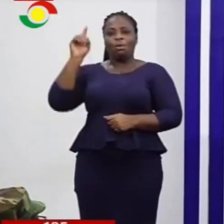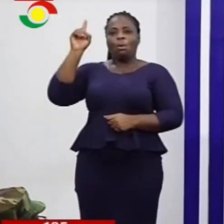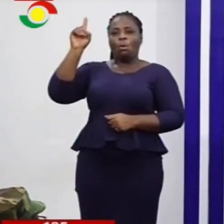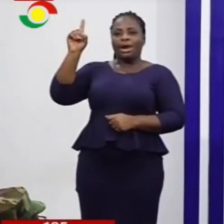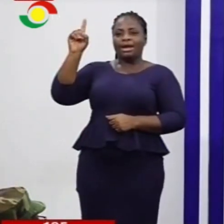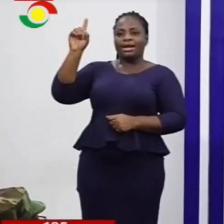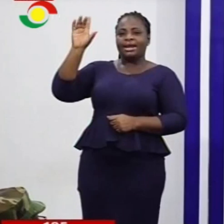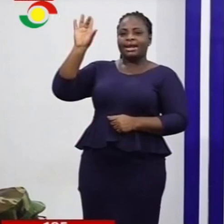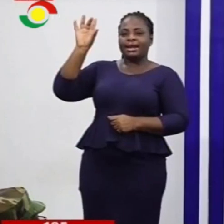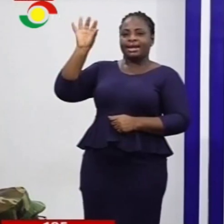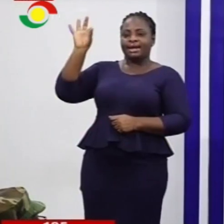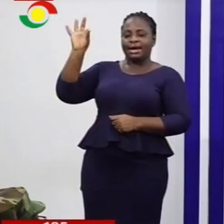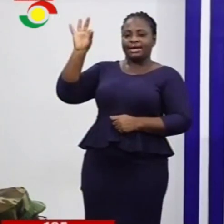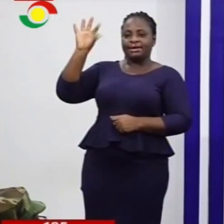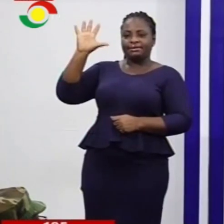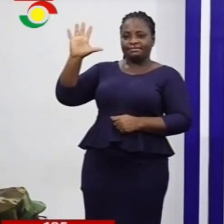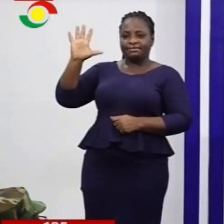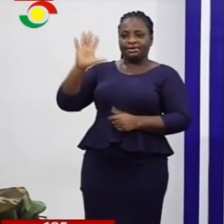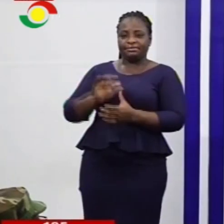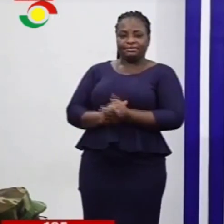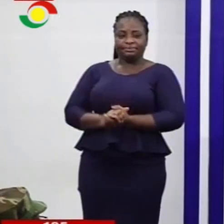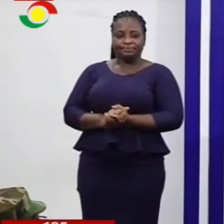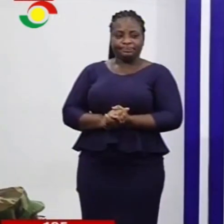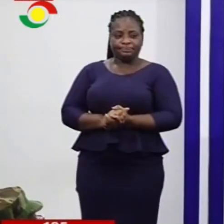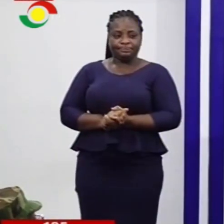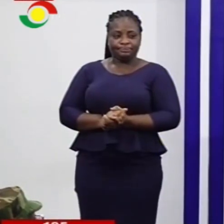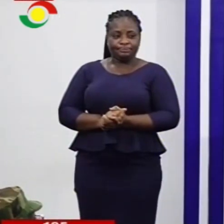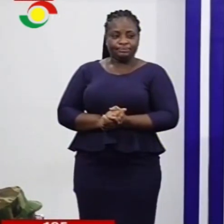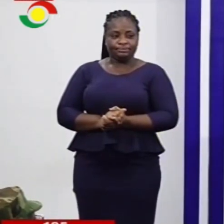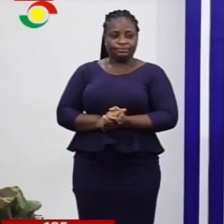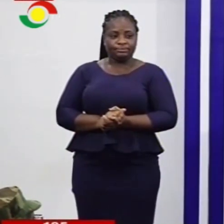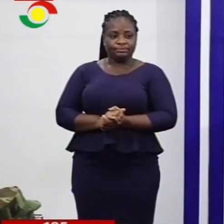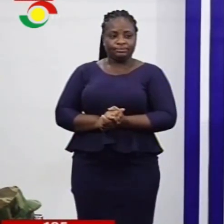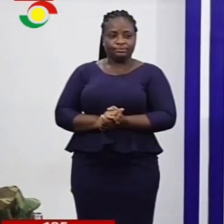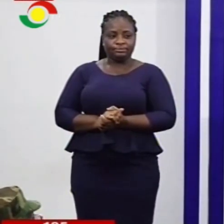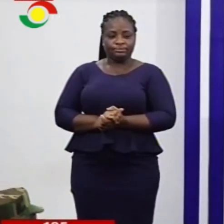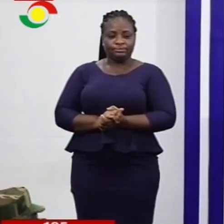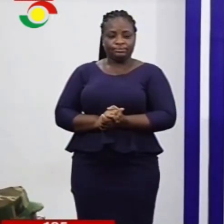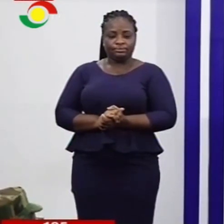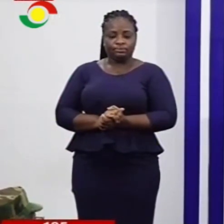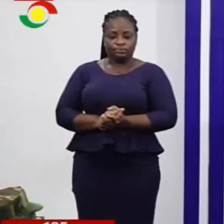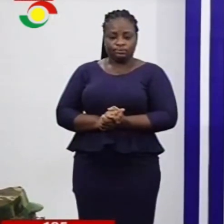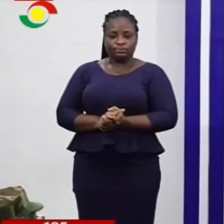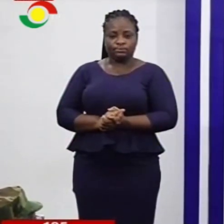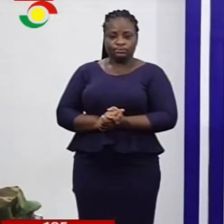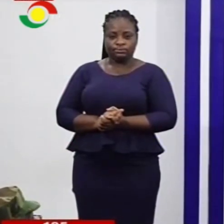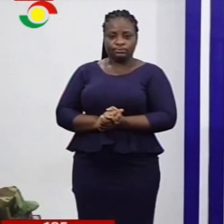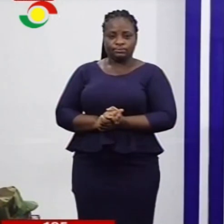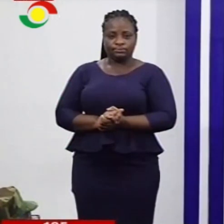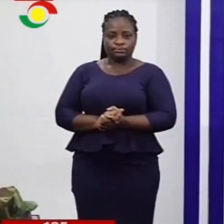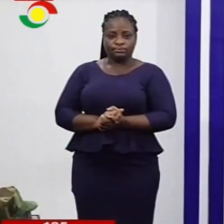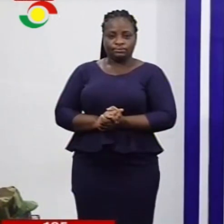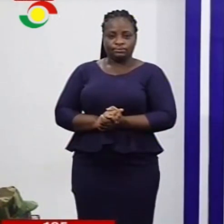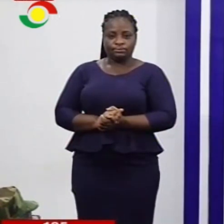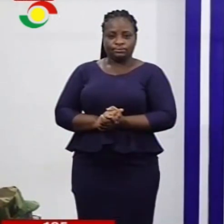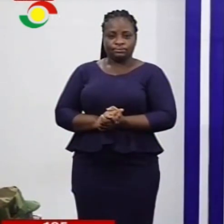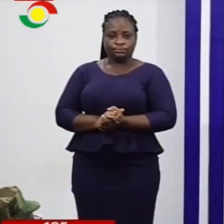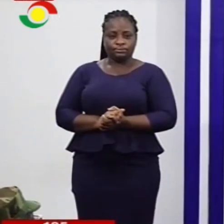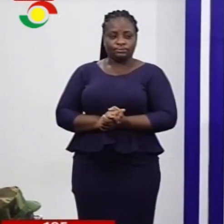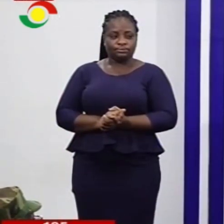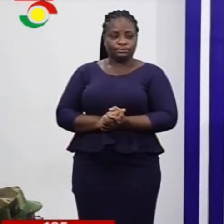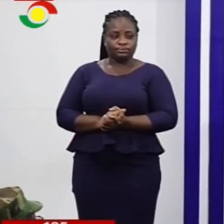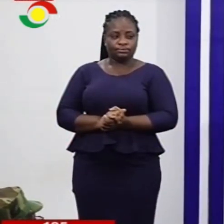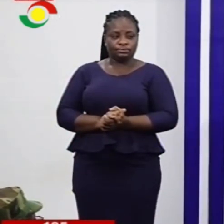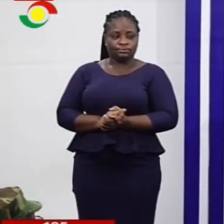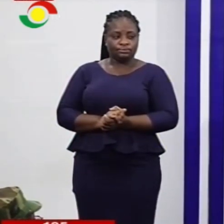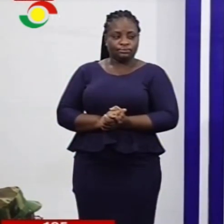195? I think that is the final outstanding question. And then I'll come to Brigadier General on the arrested torturers.